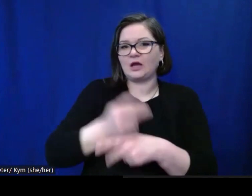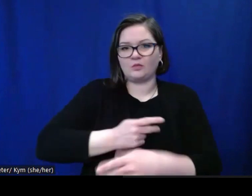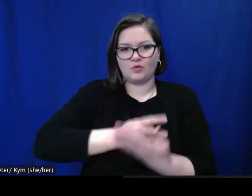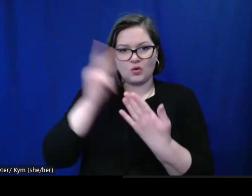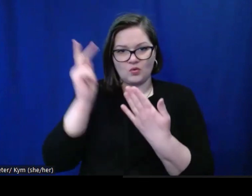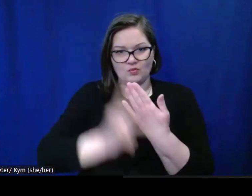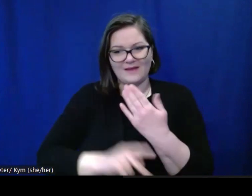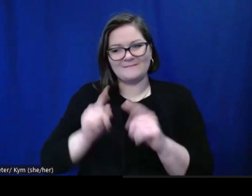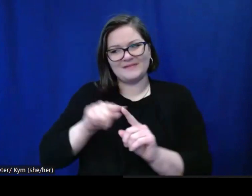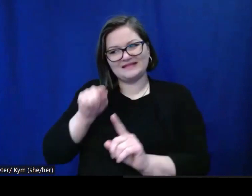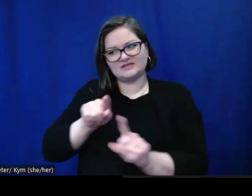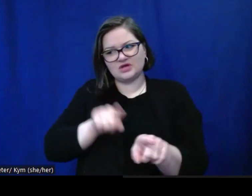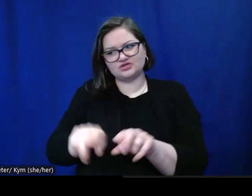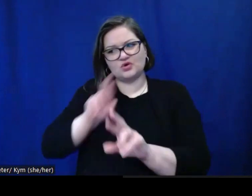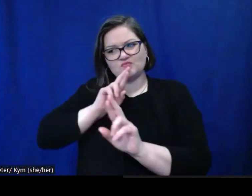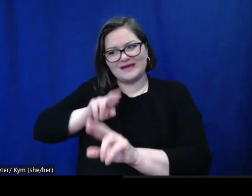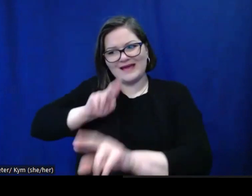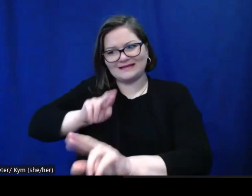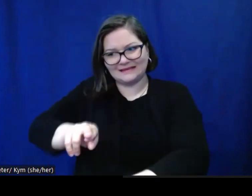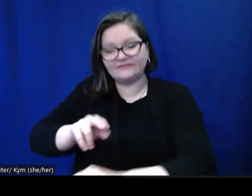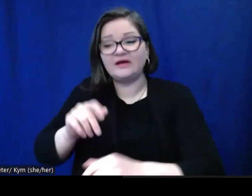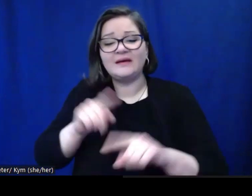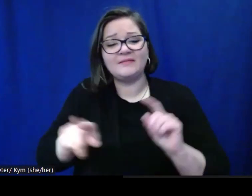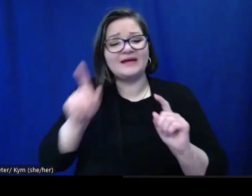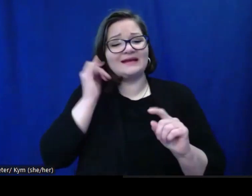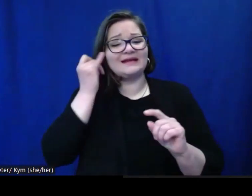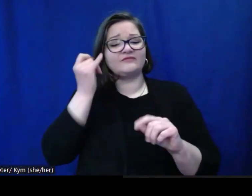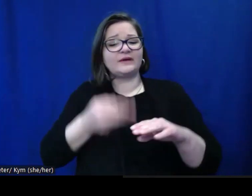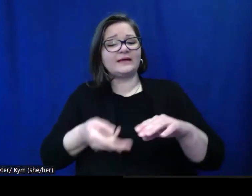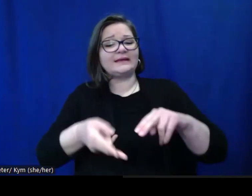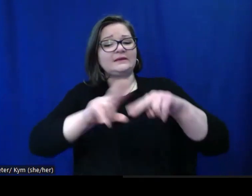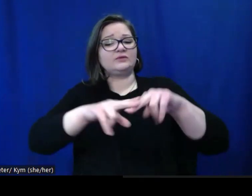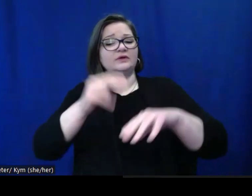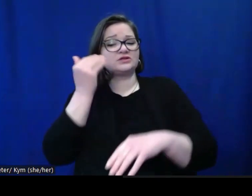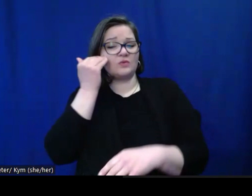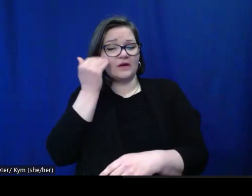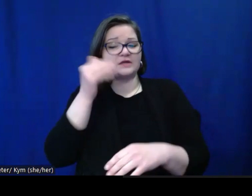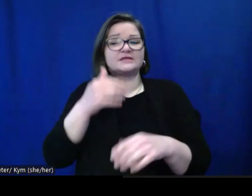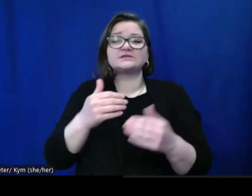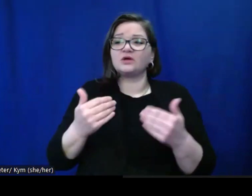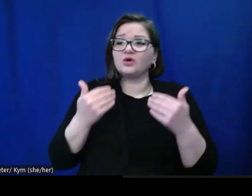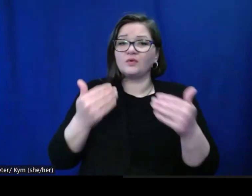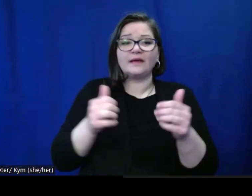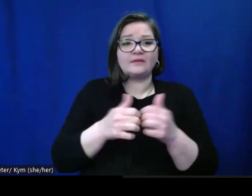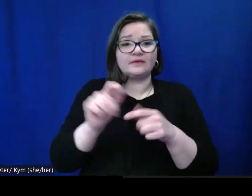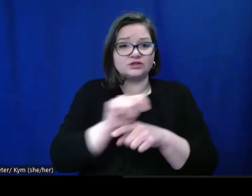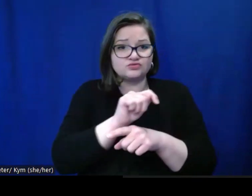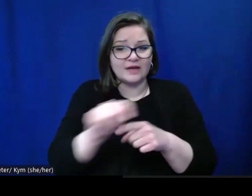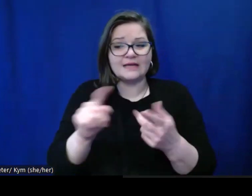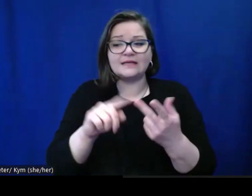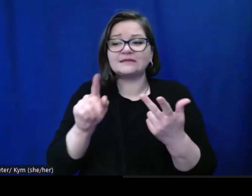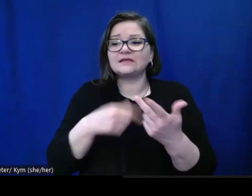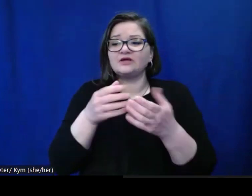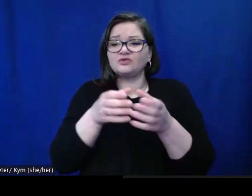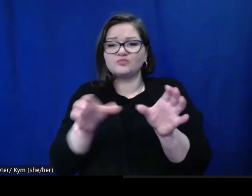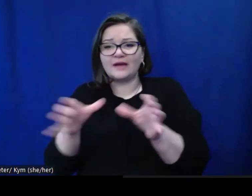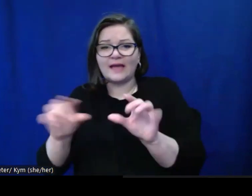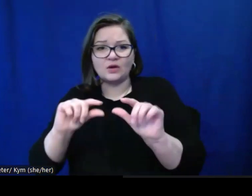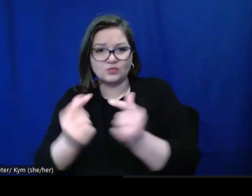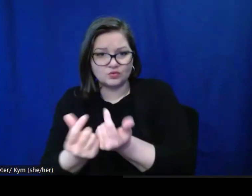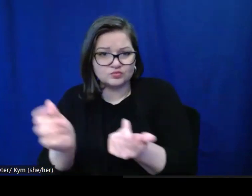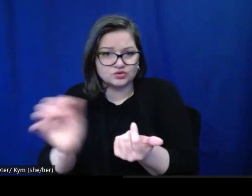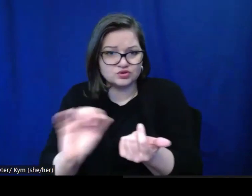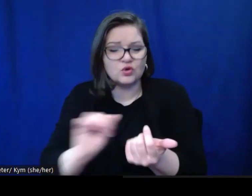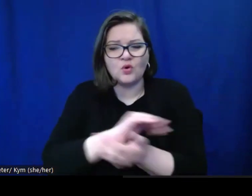think by increasing our awareness, having these trainings, working together like we'll do later with our breakout groups, that's all going to be